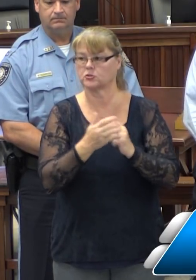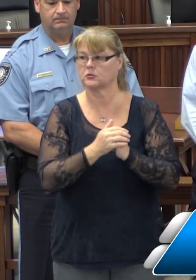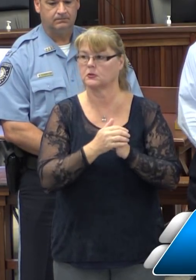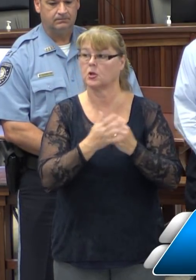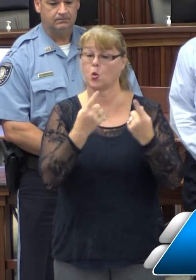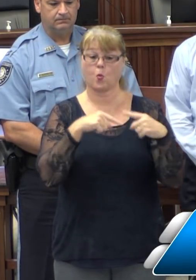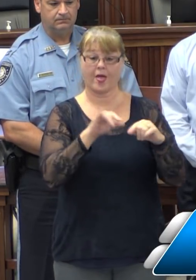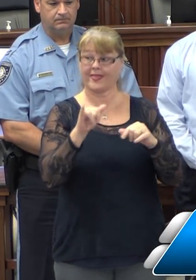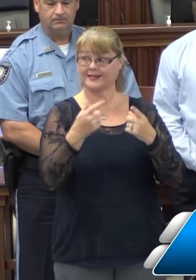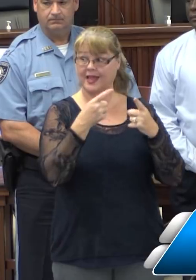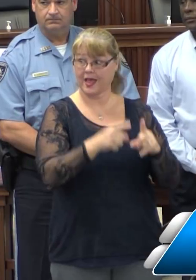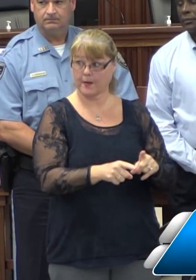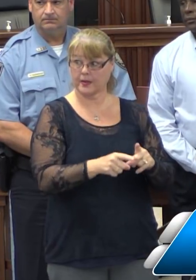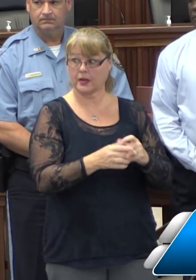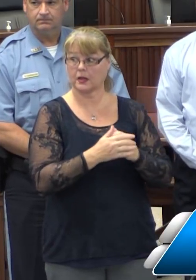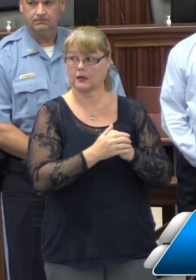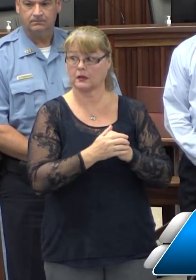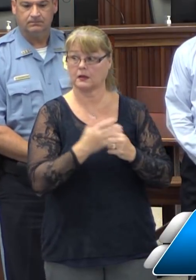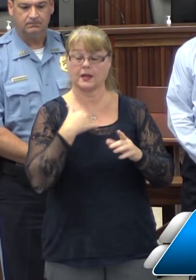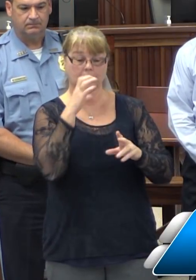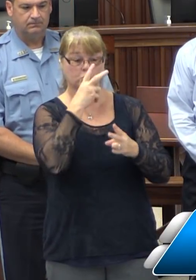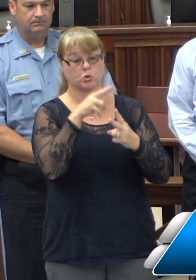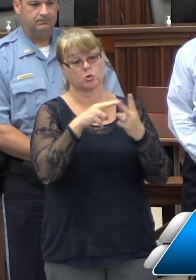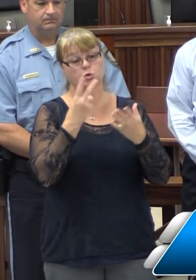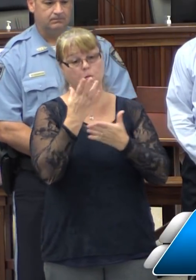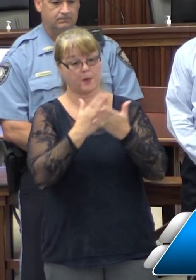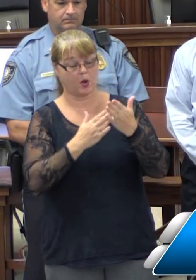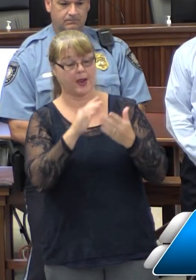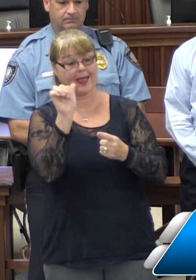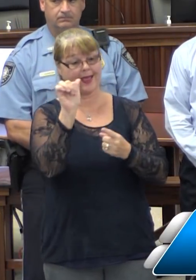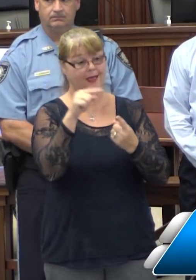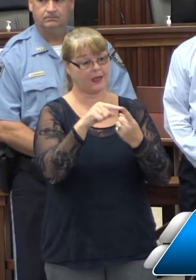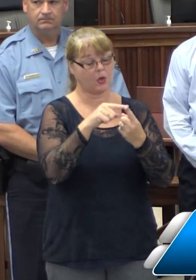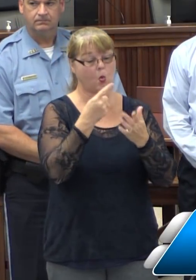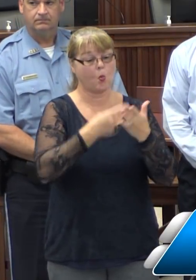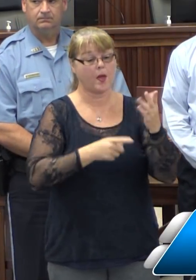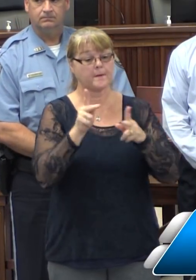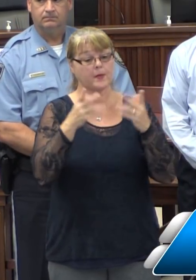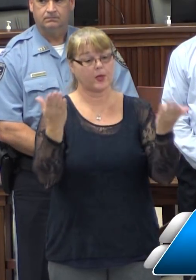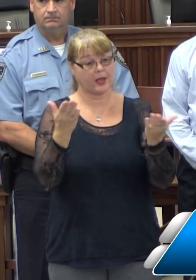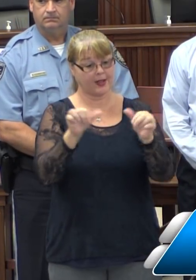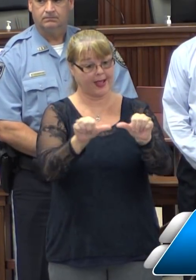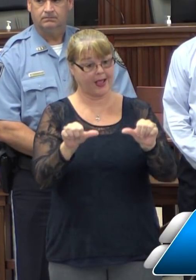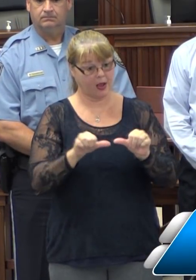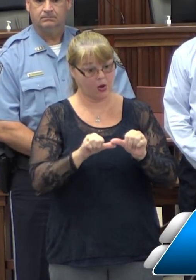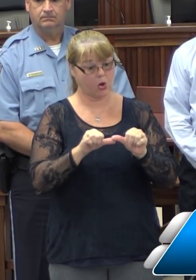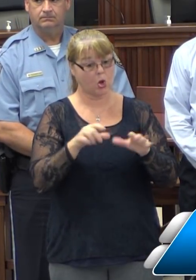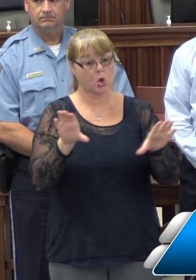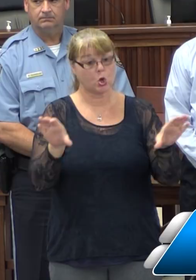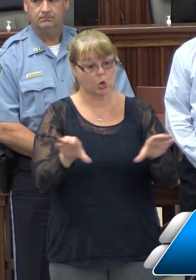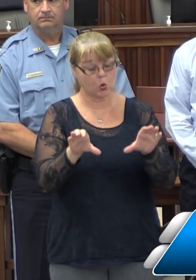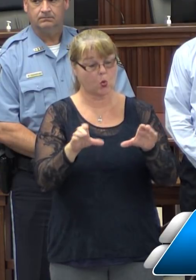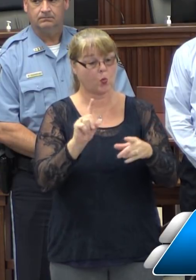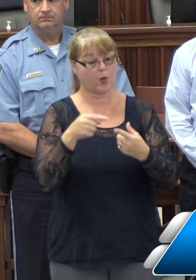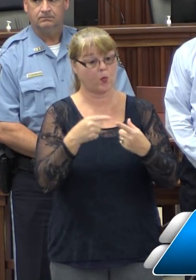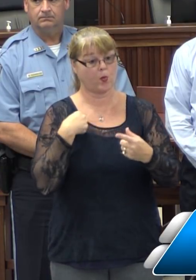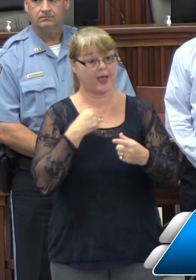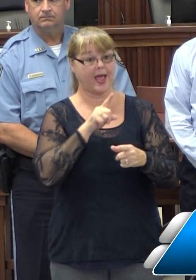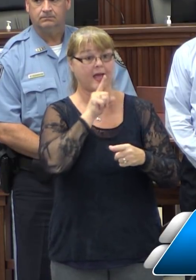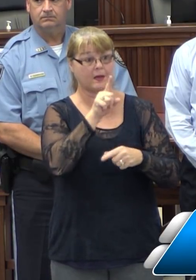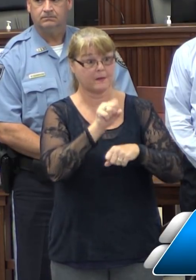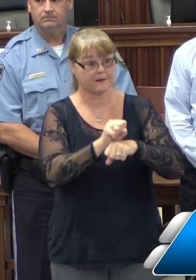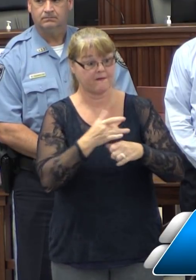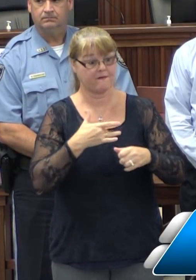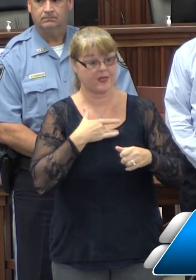is happening, I guess it's a two-part question. A, what should people in Chatham County be doing when we are actually feeling the effects of